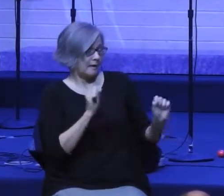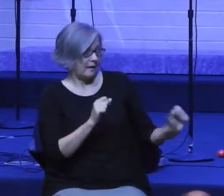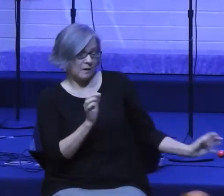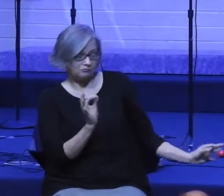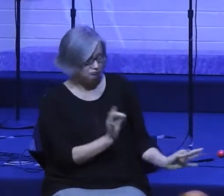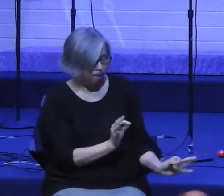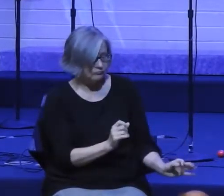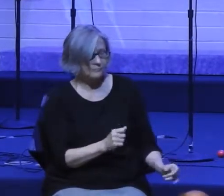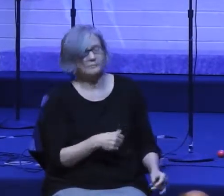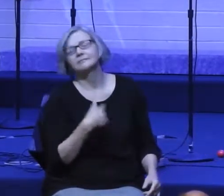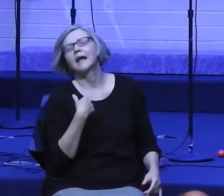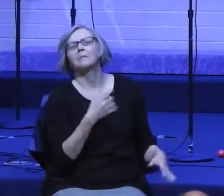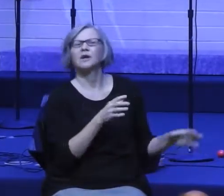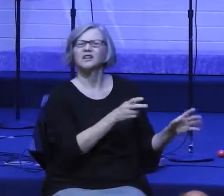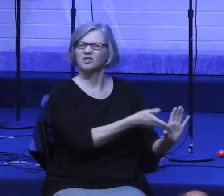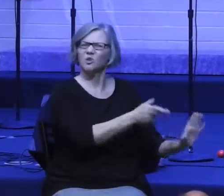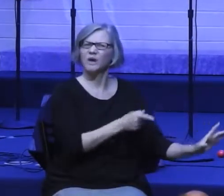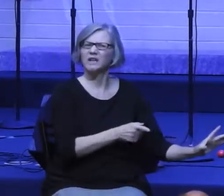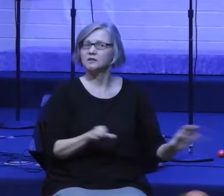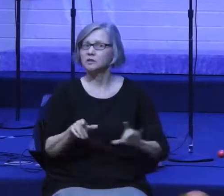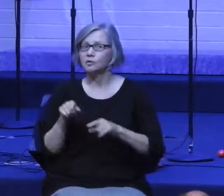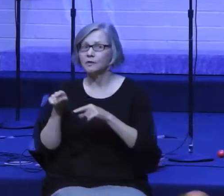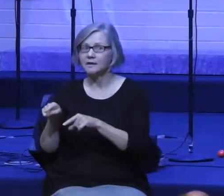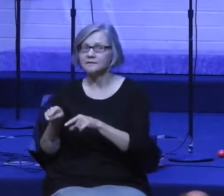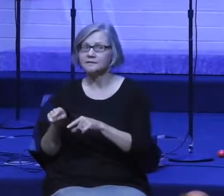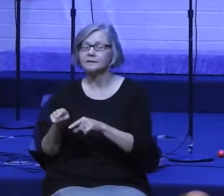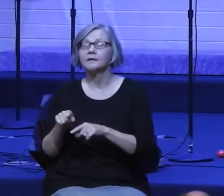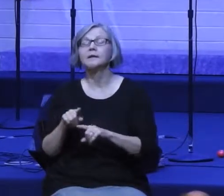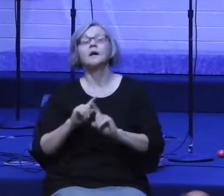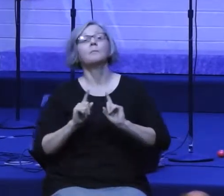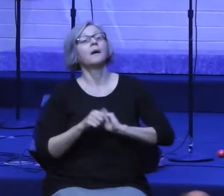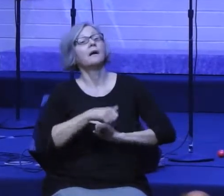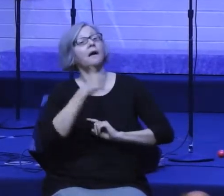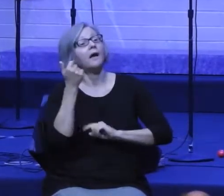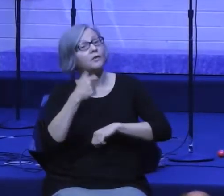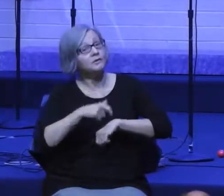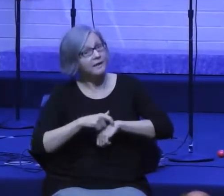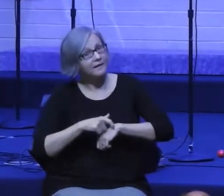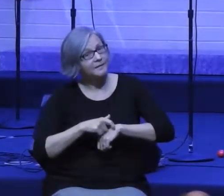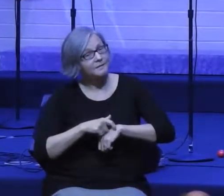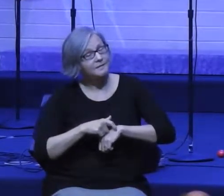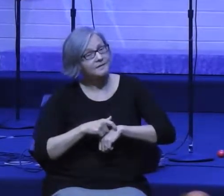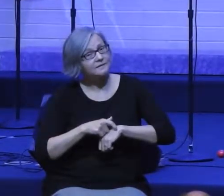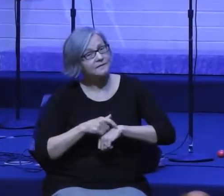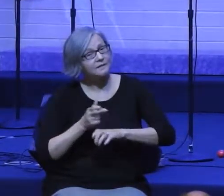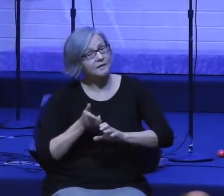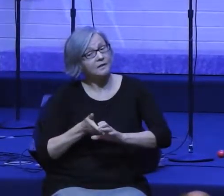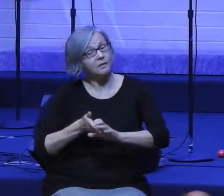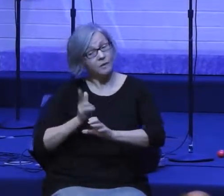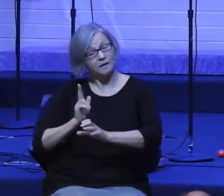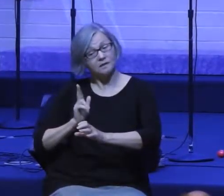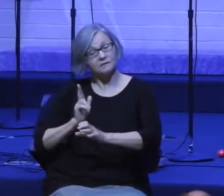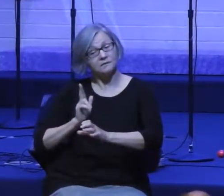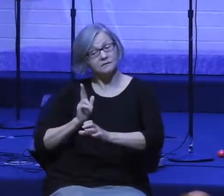I'm going to quit one thing, but it's to do something else. Then there are other times where quitting is